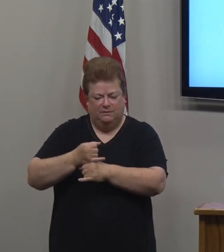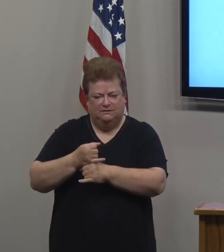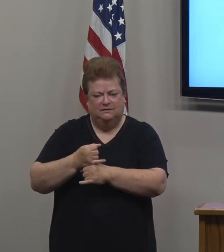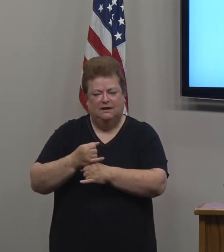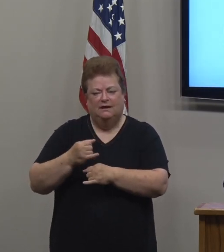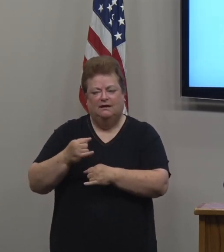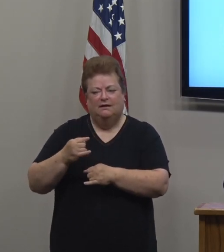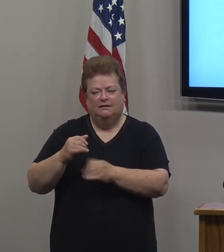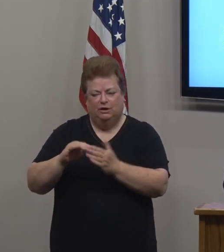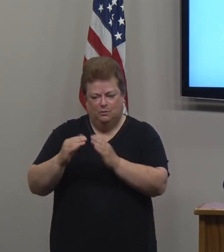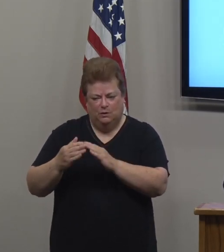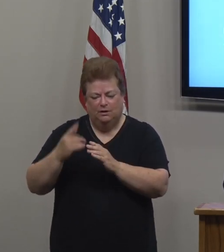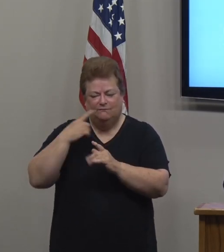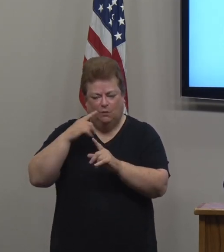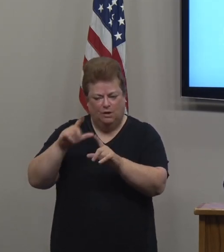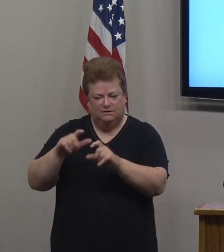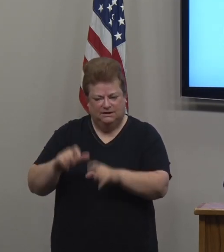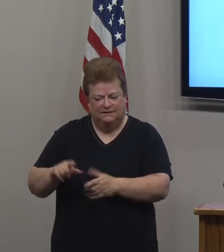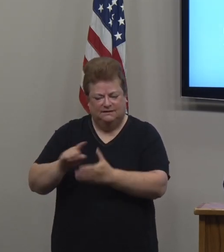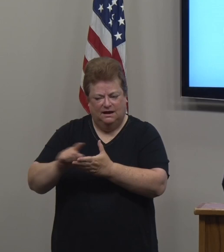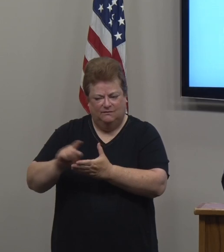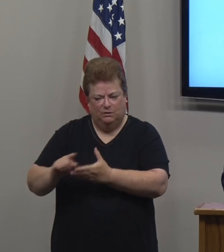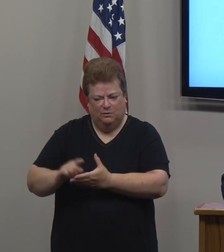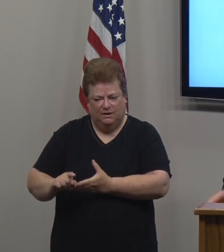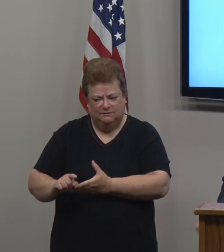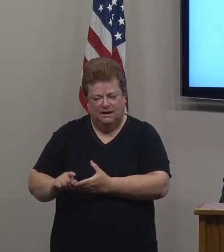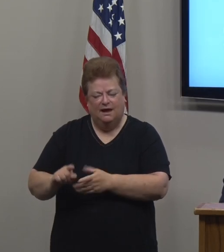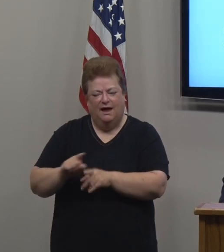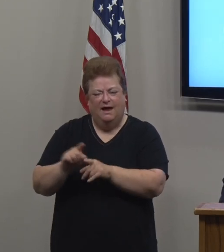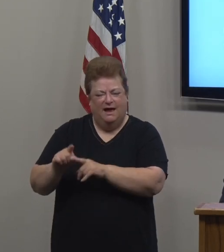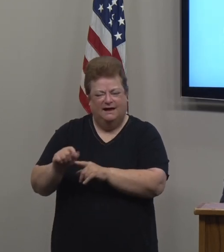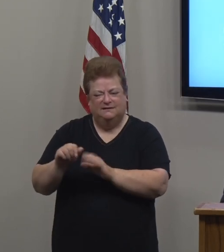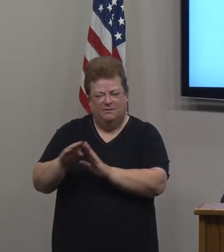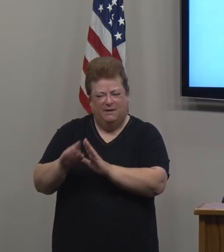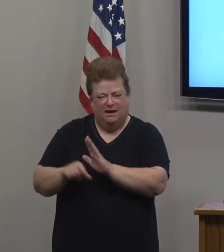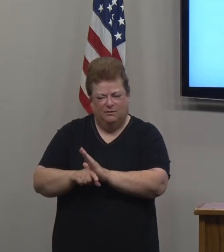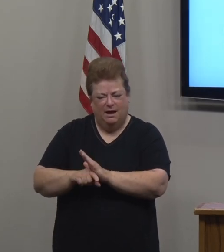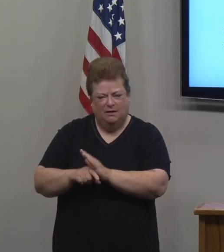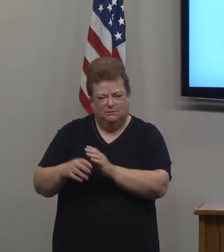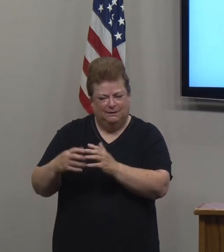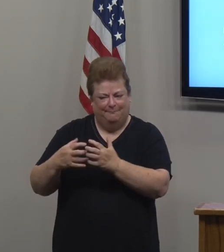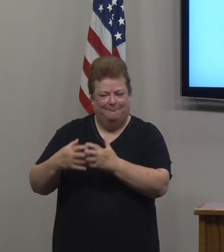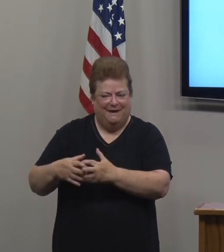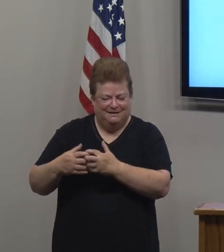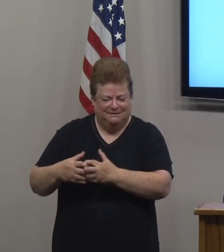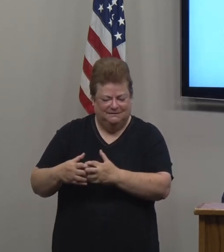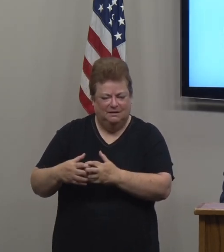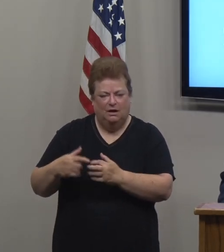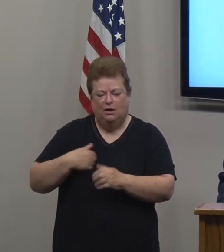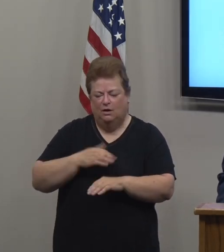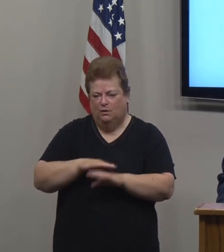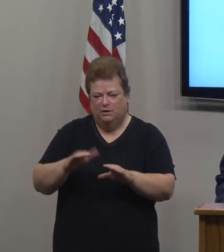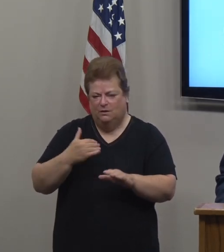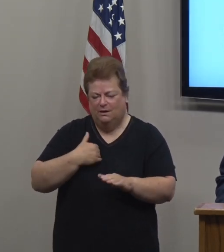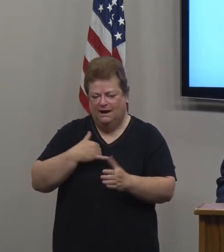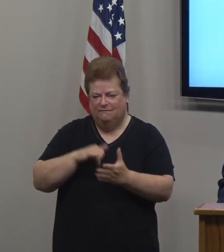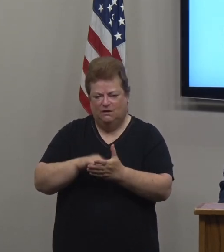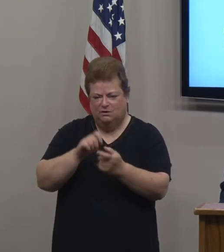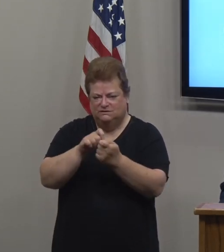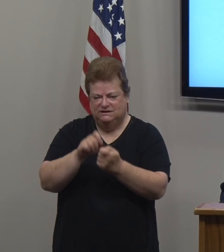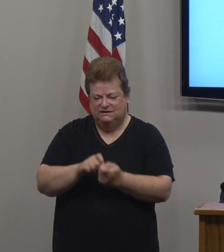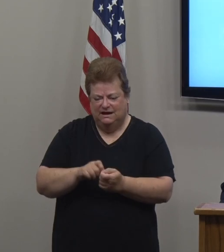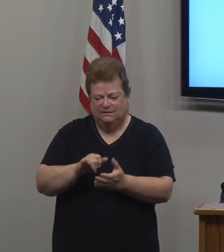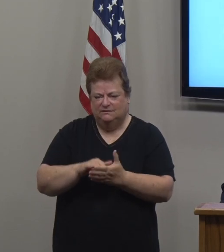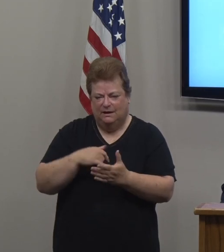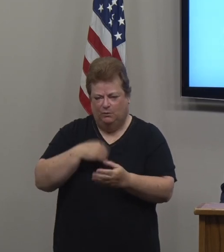weekly as that background mechanism. So we'll start that on Monday. We don't have those details that we're releasing yet, but